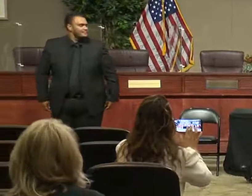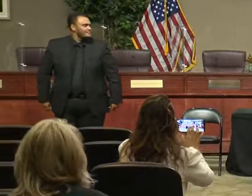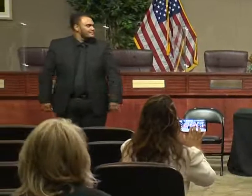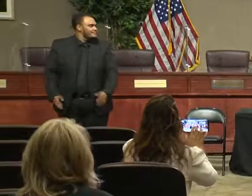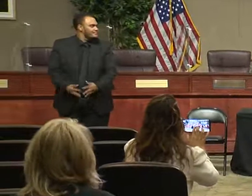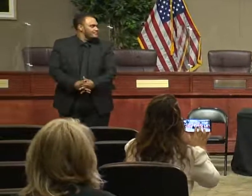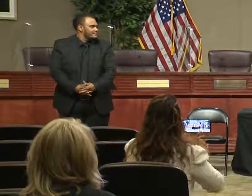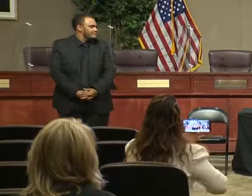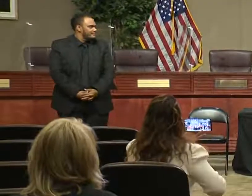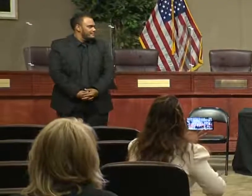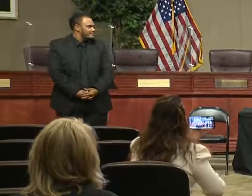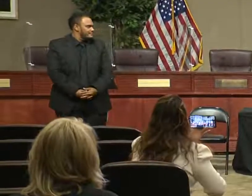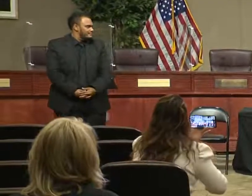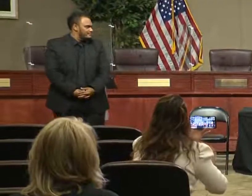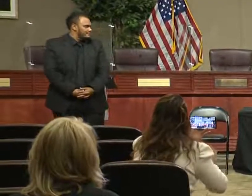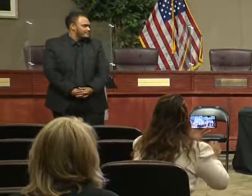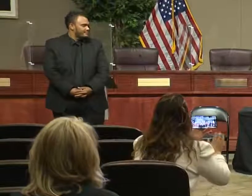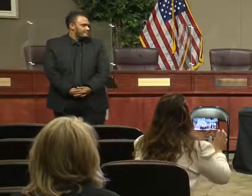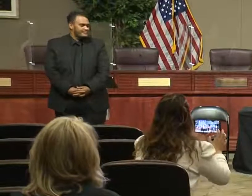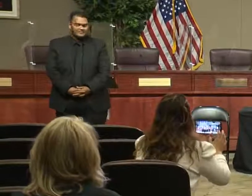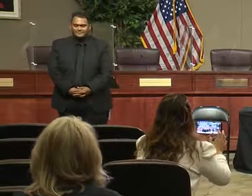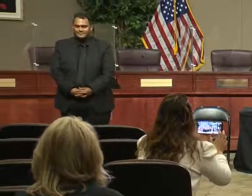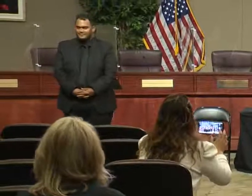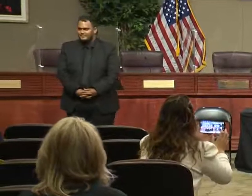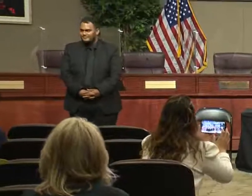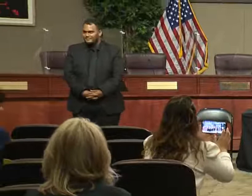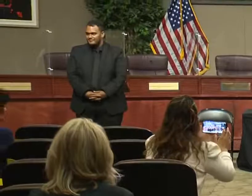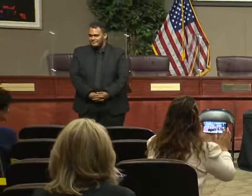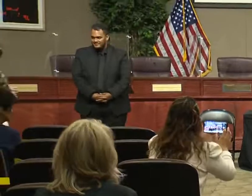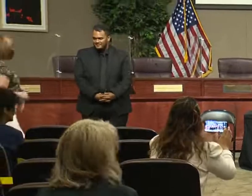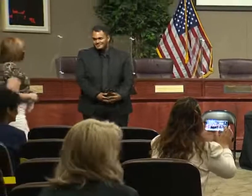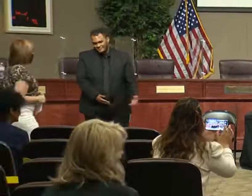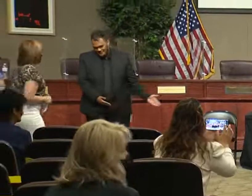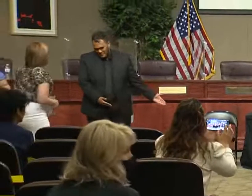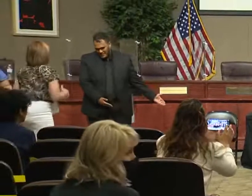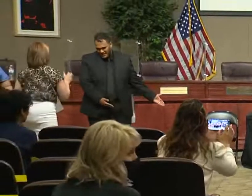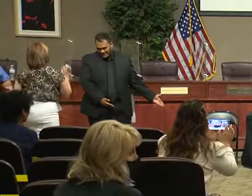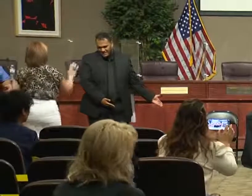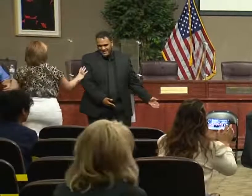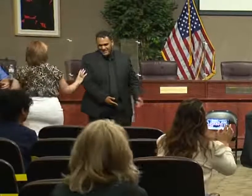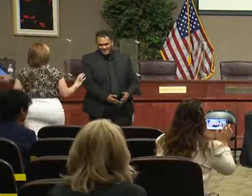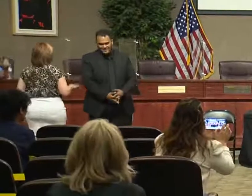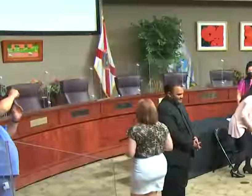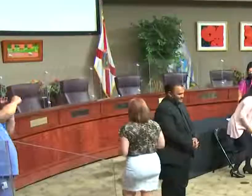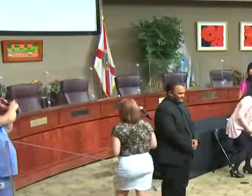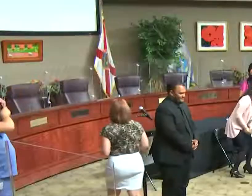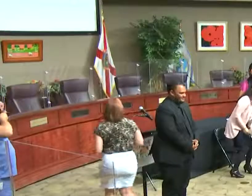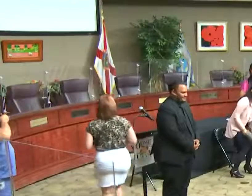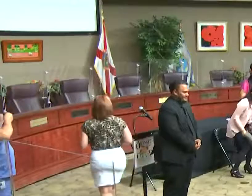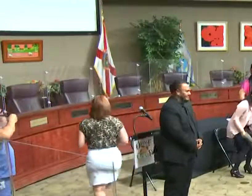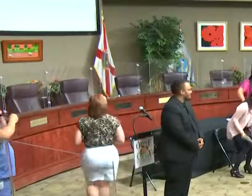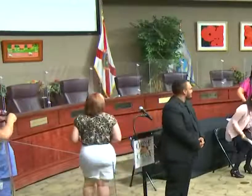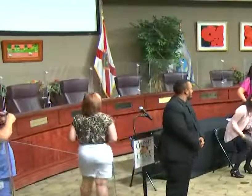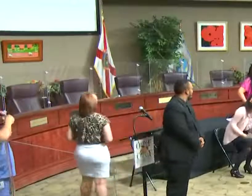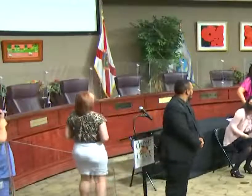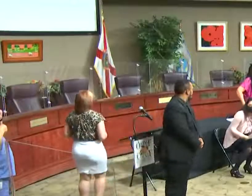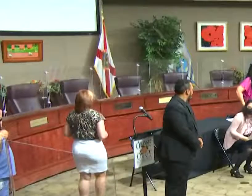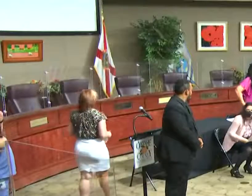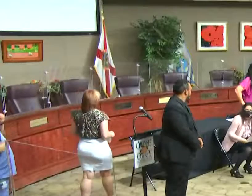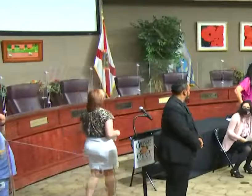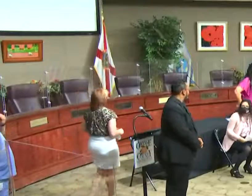to do Either seat, Commissioner. You're good. Okay. And the physician, he's coming